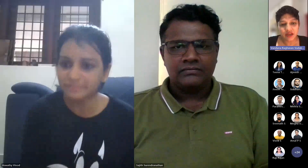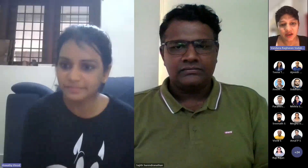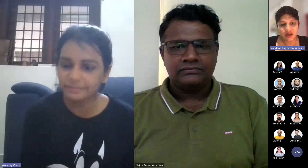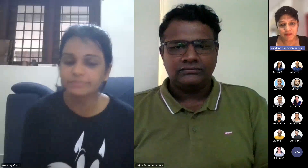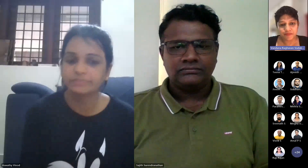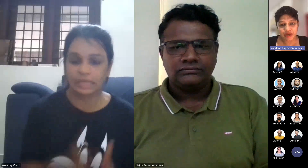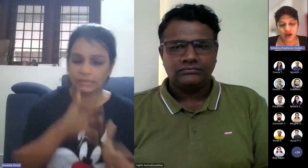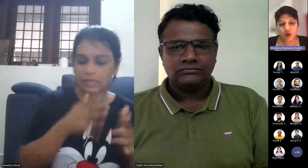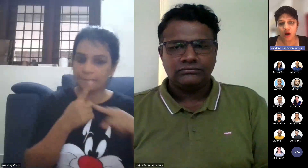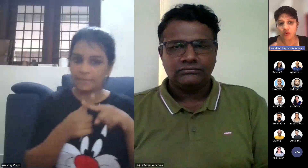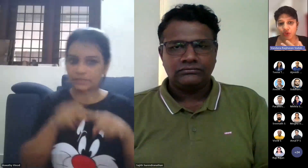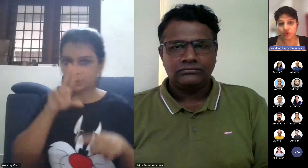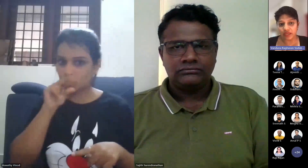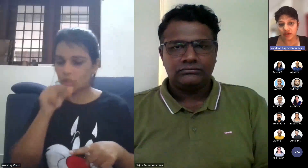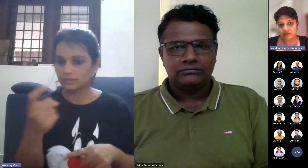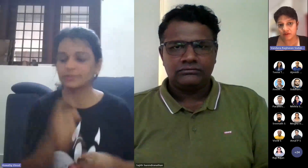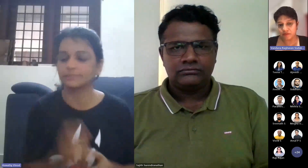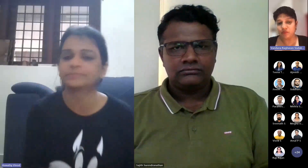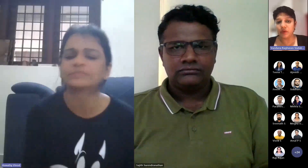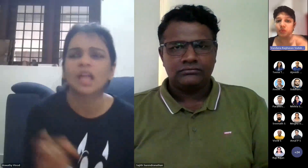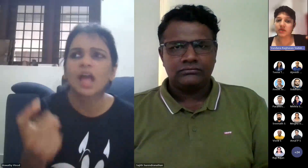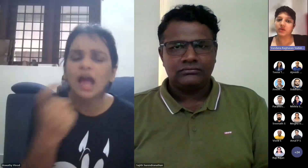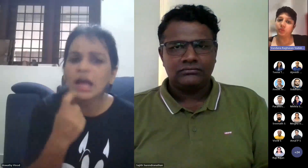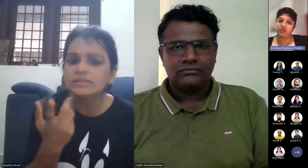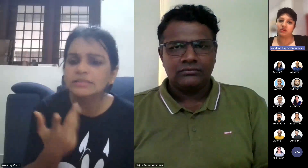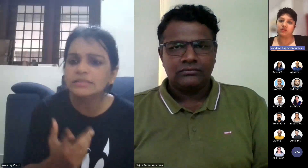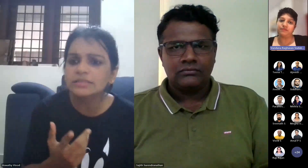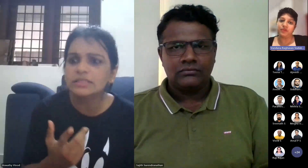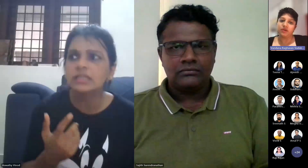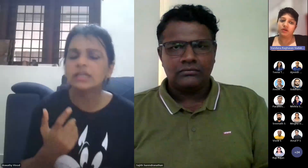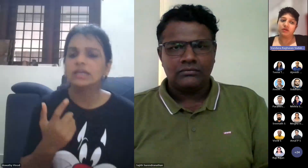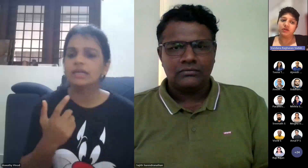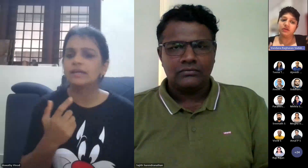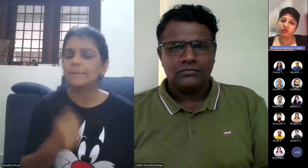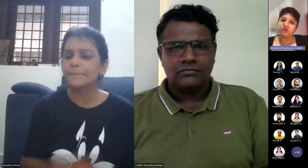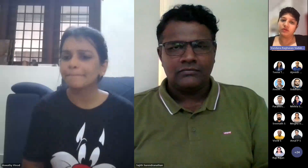it. How do you think when we are working with,